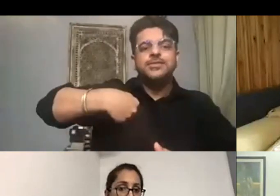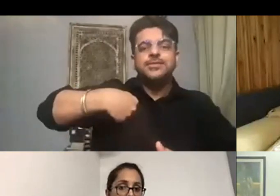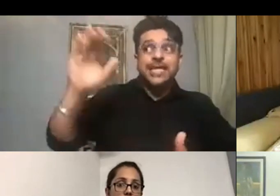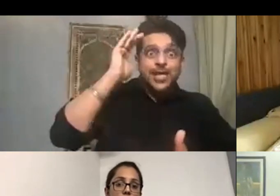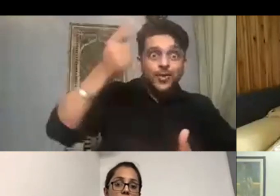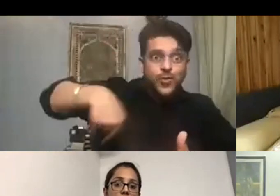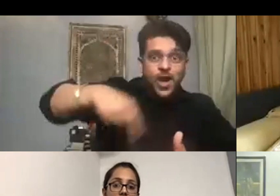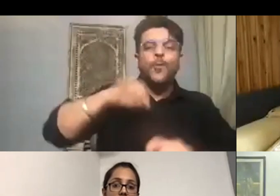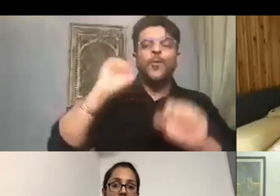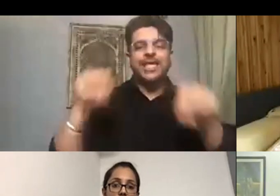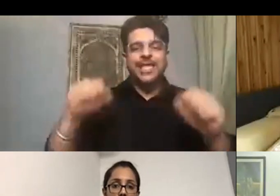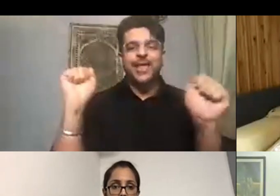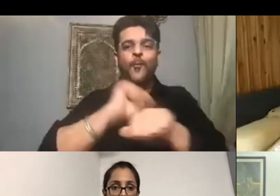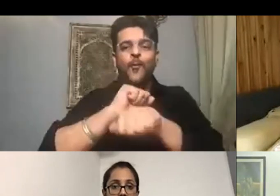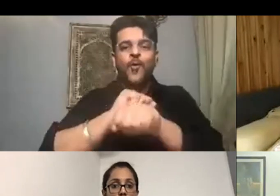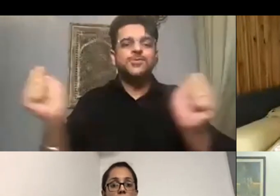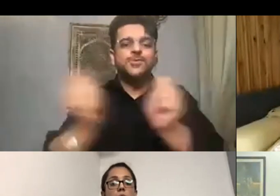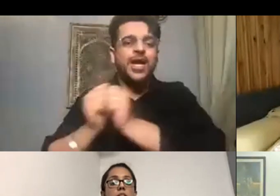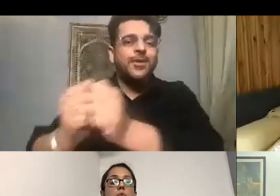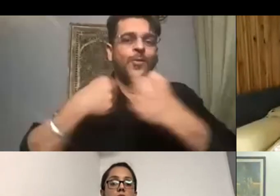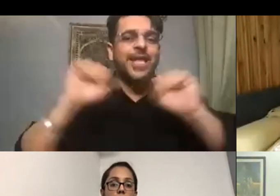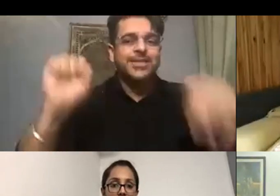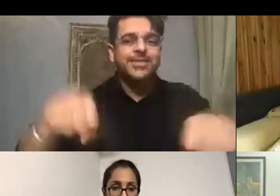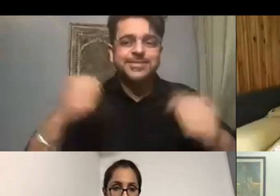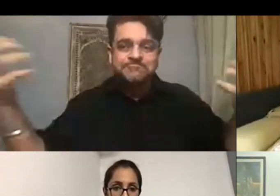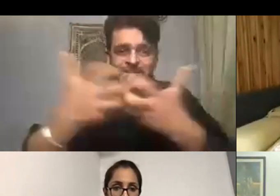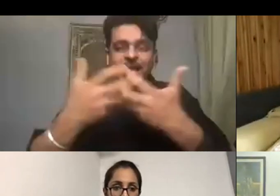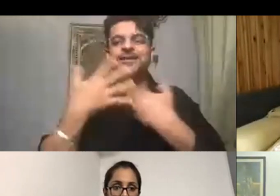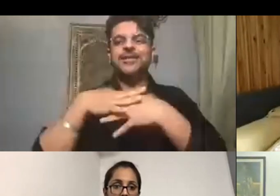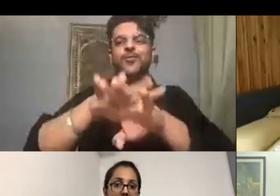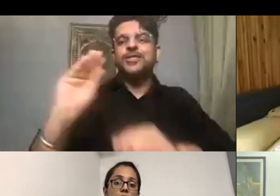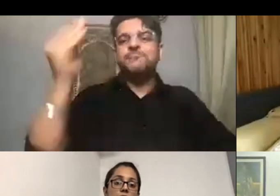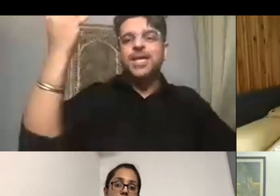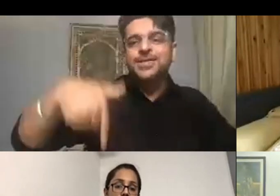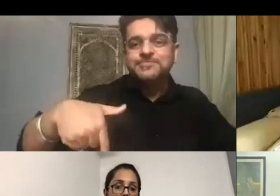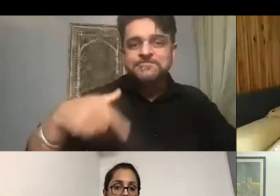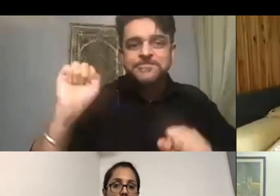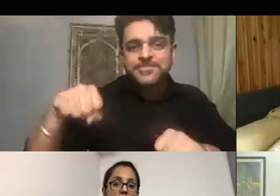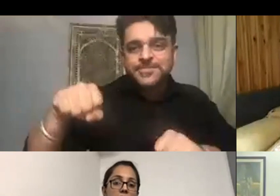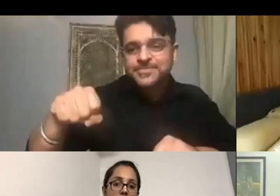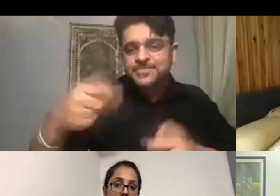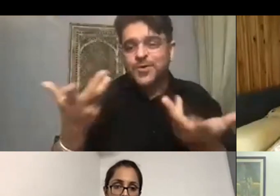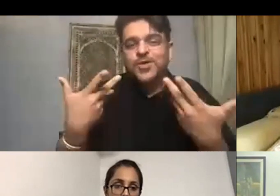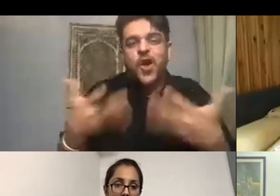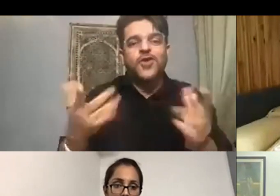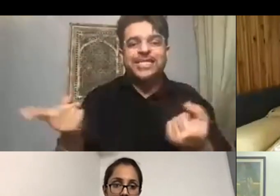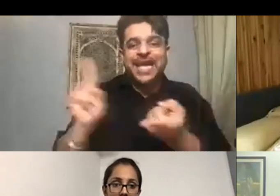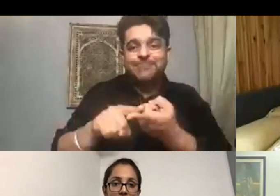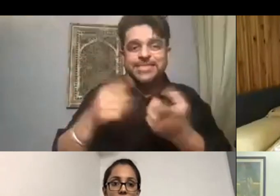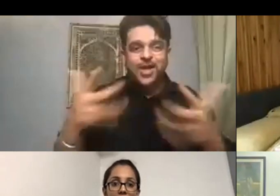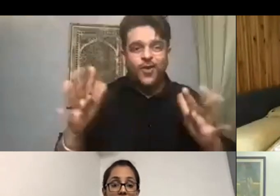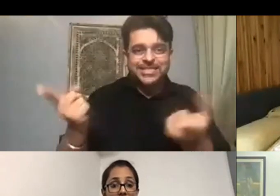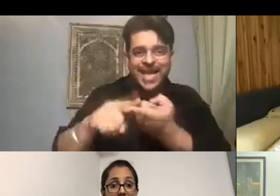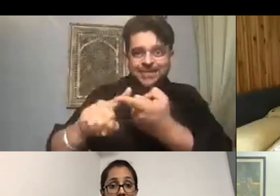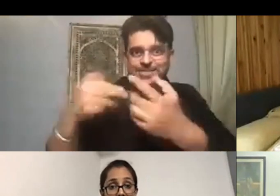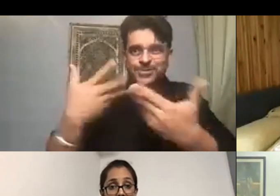want people to hear us, to know us, so that we can work together and we can, totally make the inclusion happen.